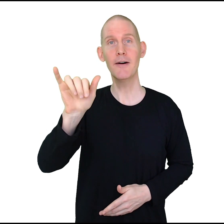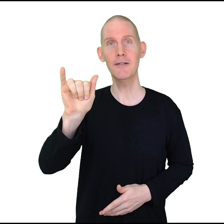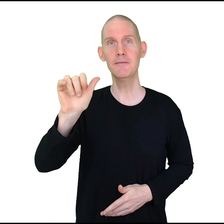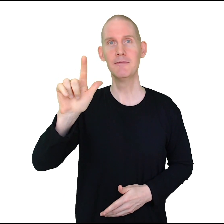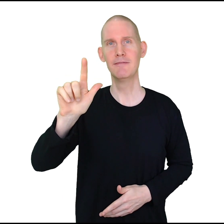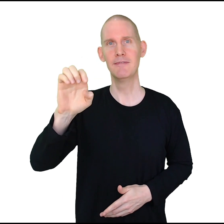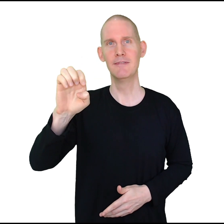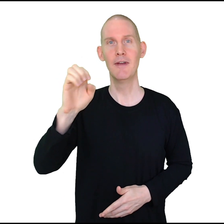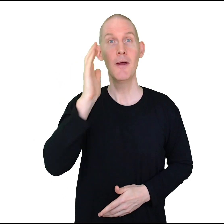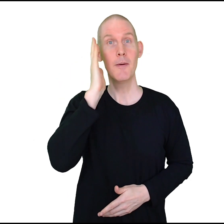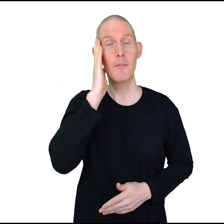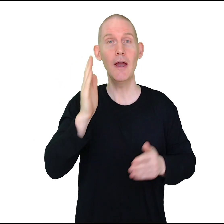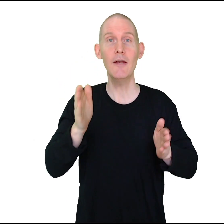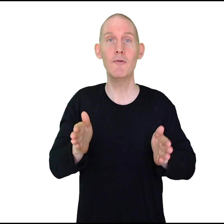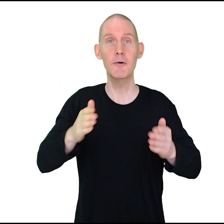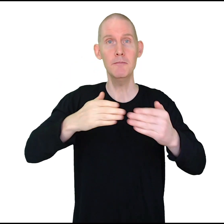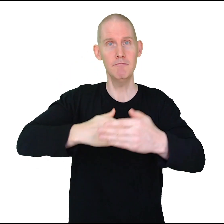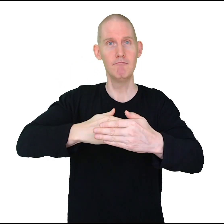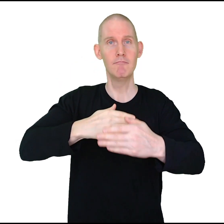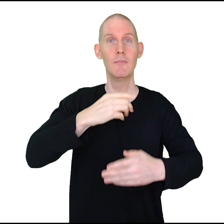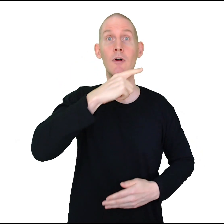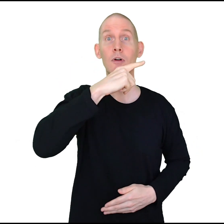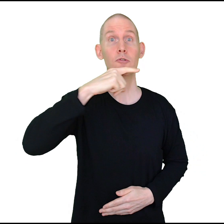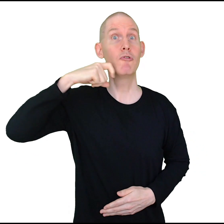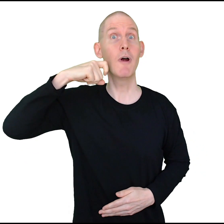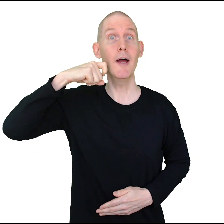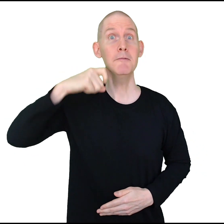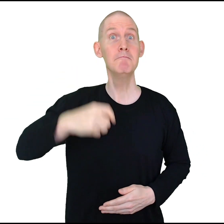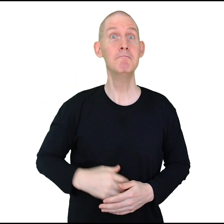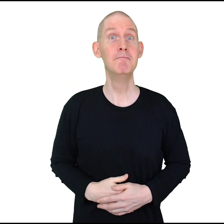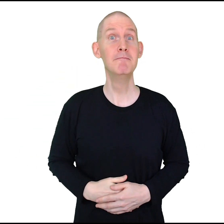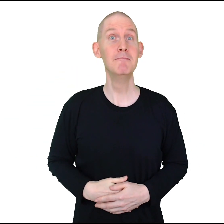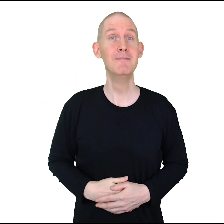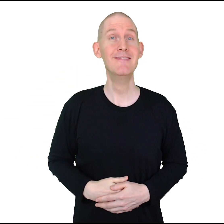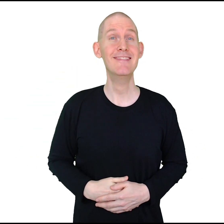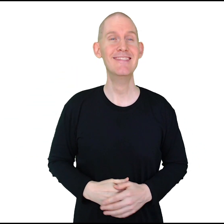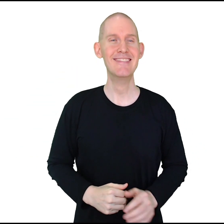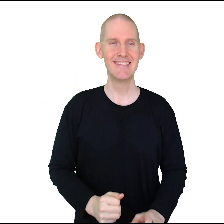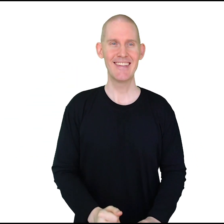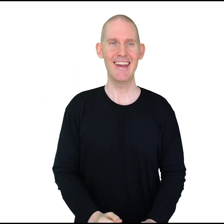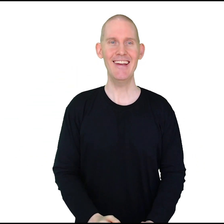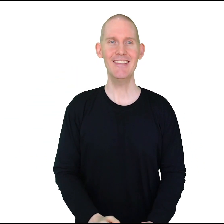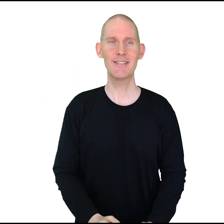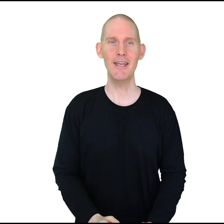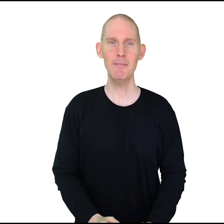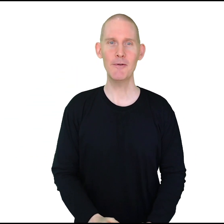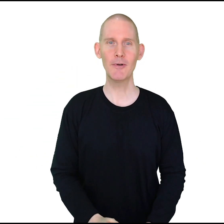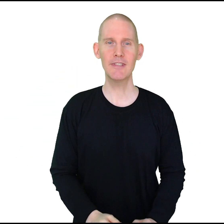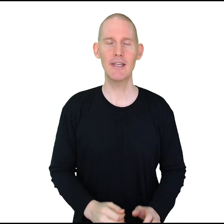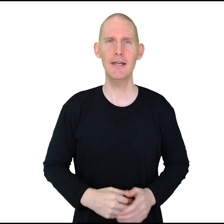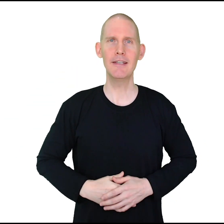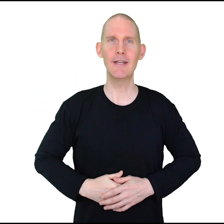Kyle, bedroom, dry. And the statement once again. Here we